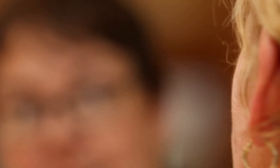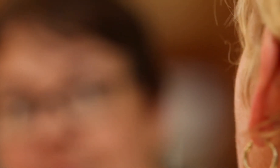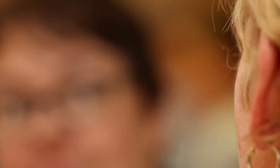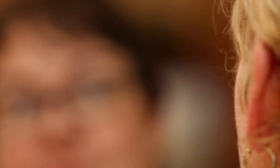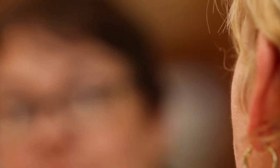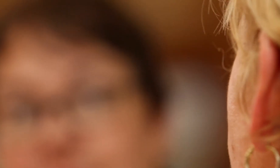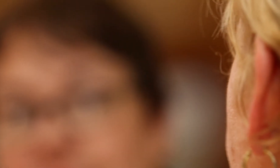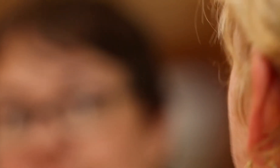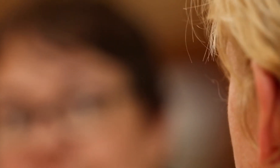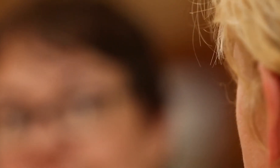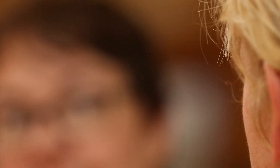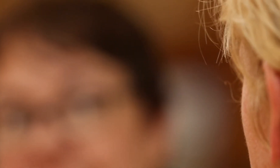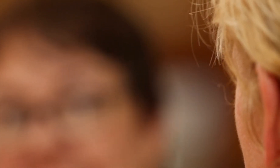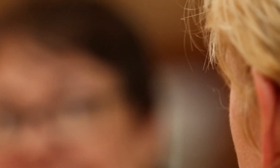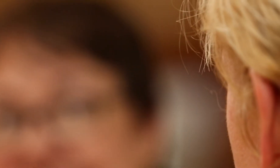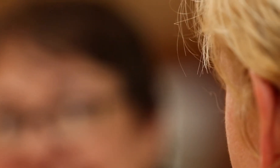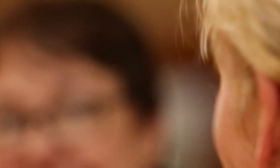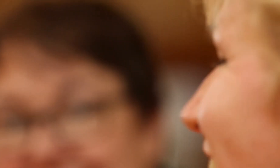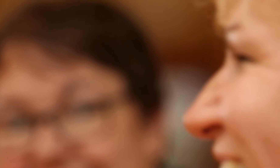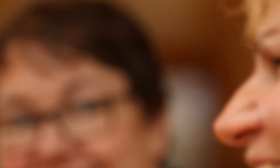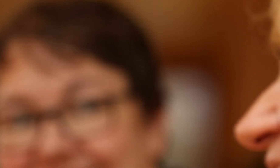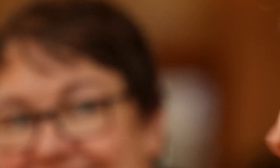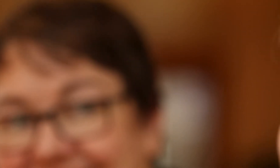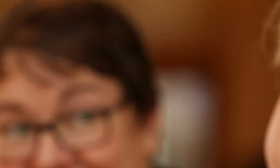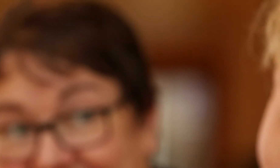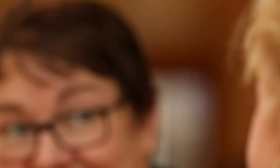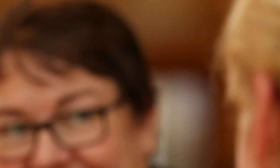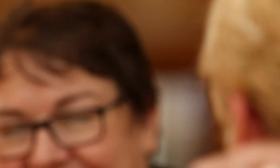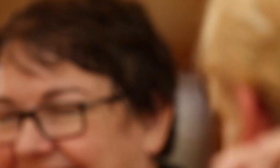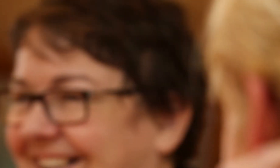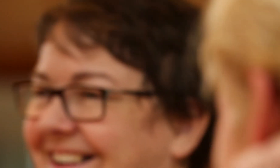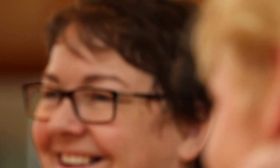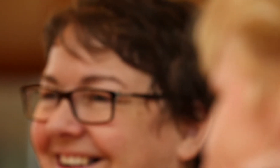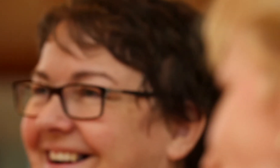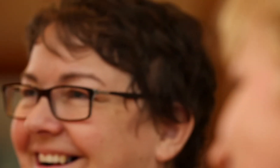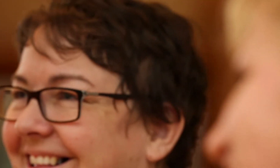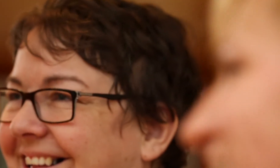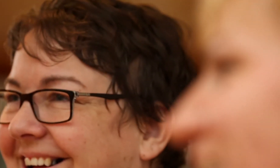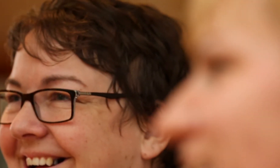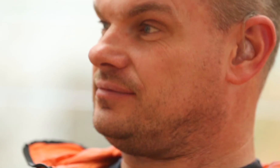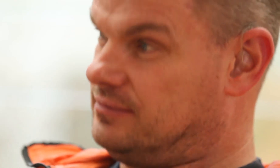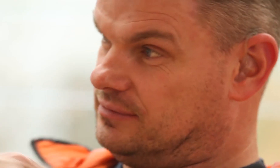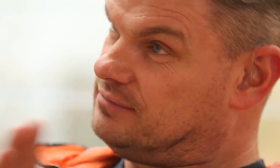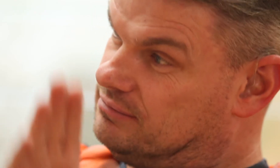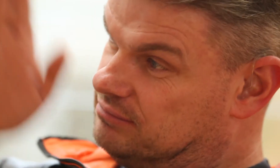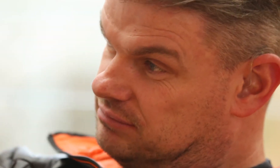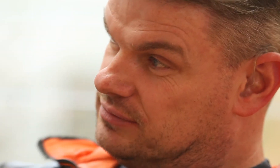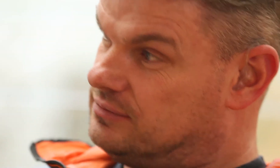Patients may have a preferred interpreter that they would like to use for their appointment. This information should be passed on to the